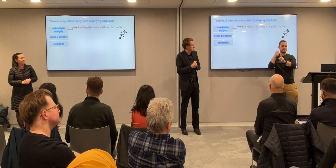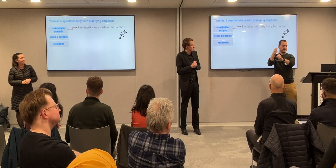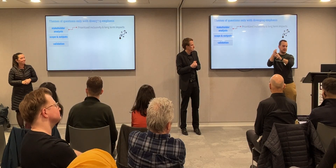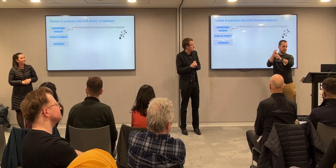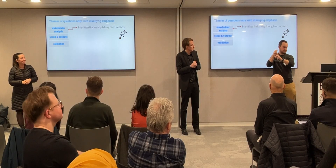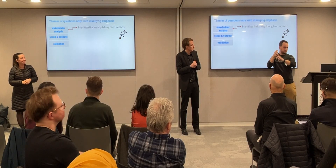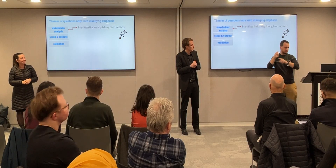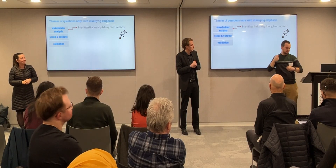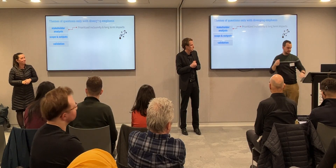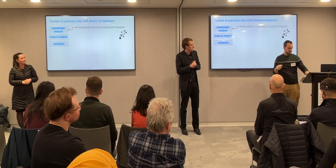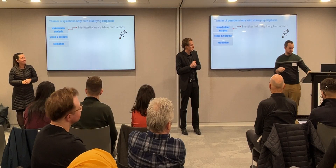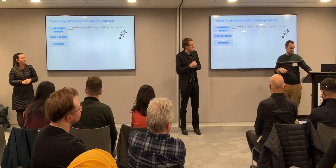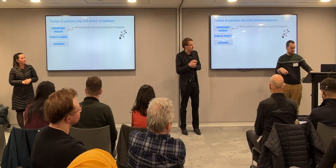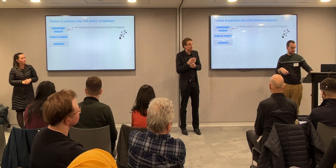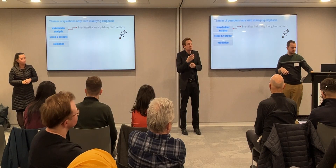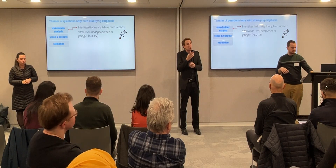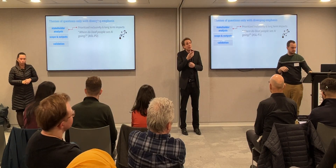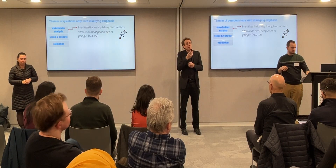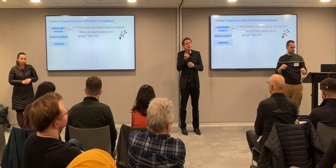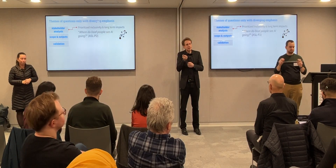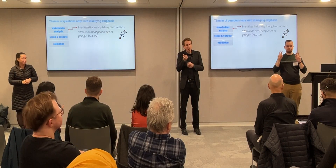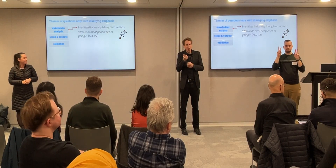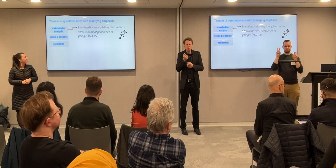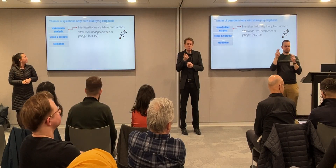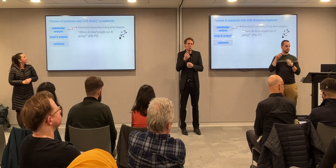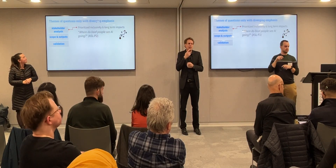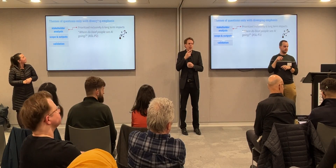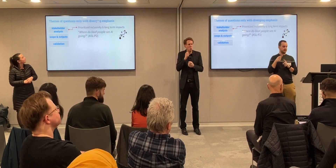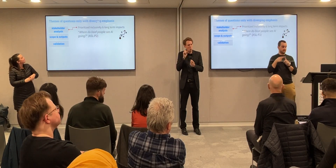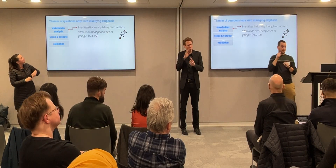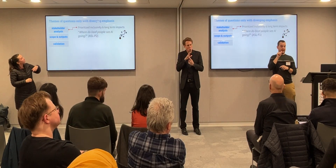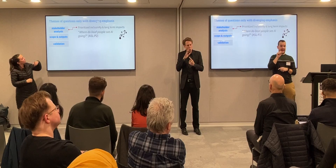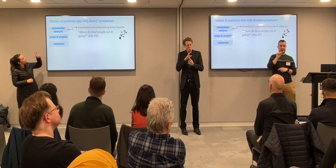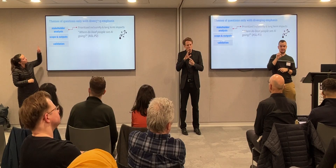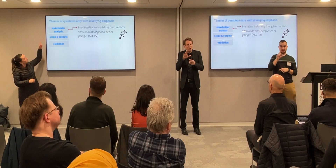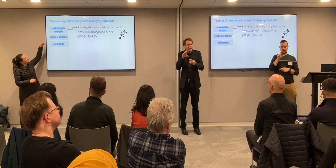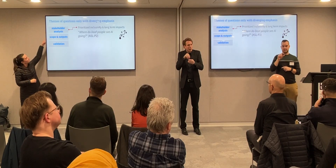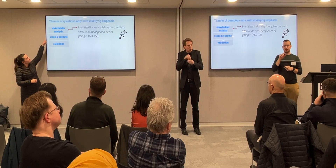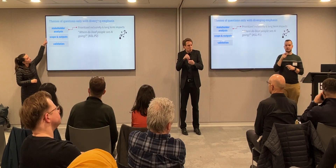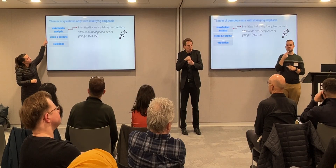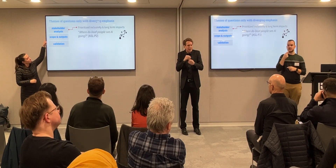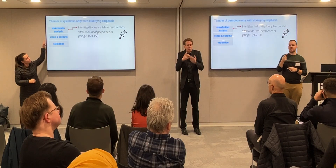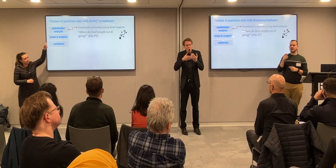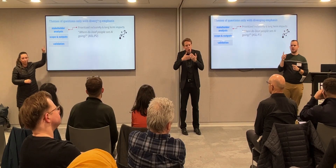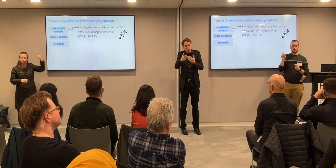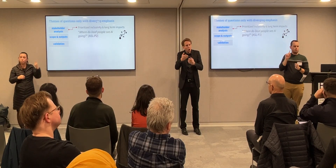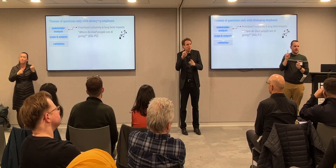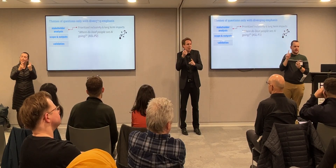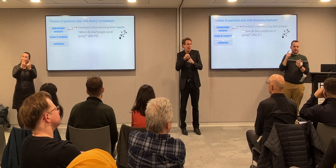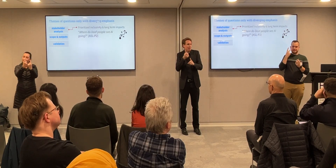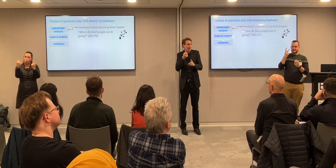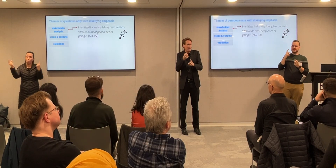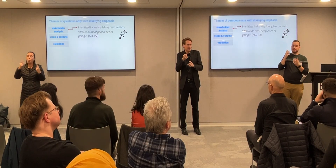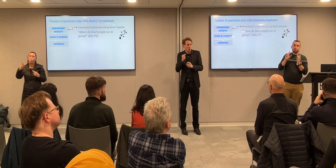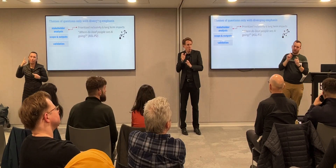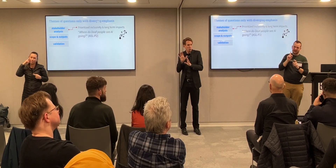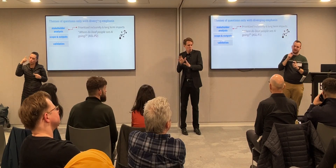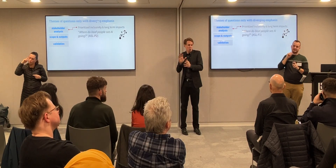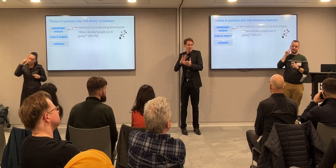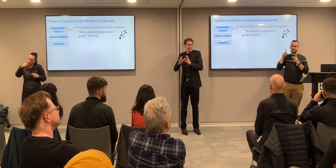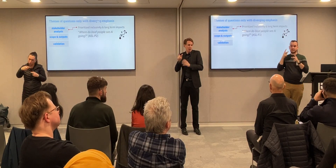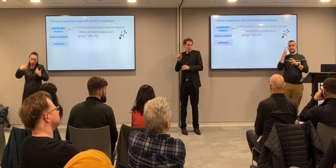Some attendees really prioritize inclusivity and long-term impacts. Again, this comes from an ASL signer who